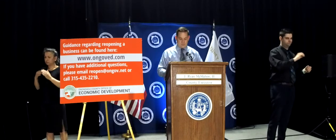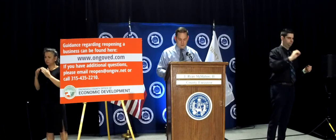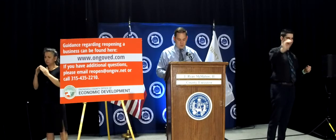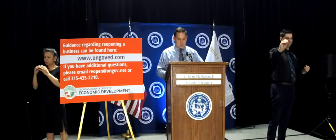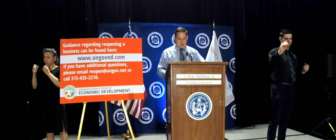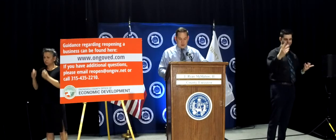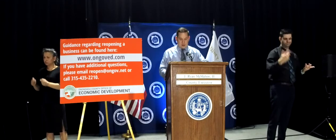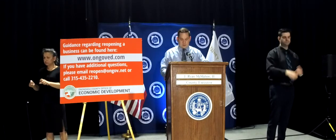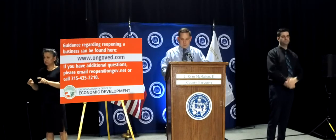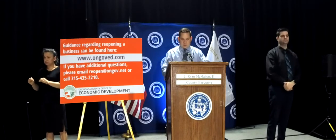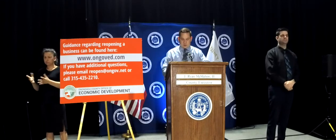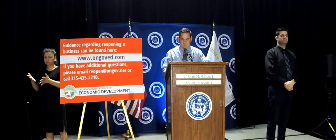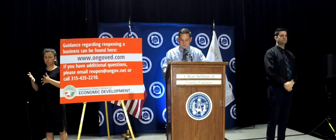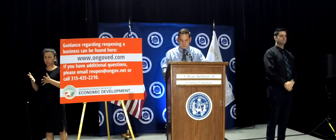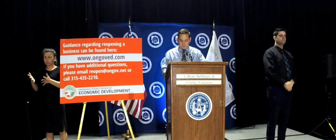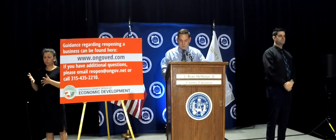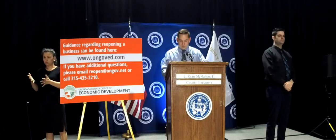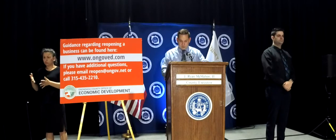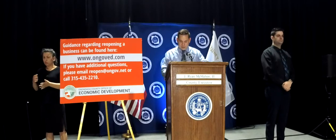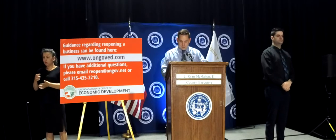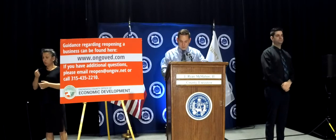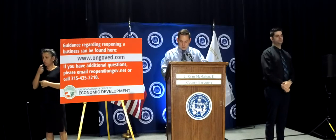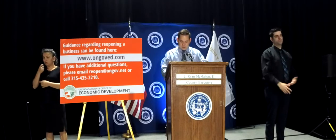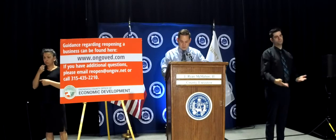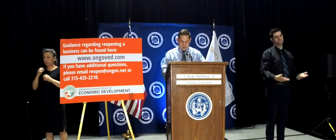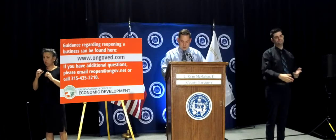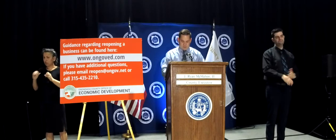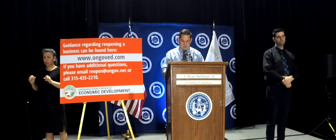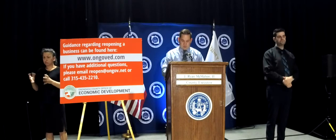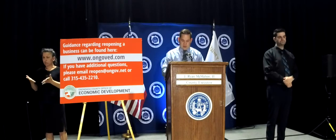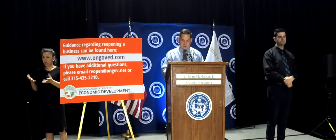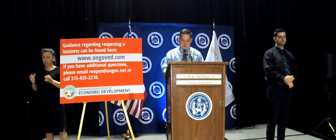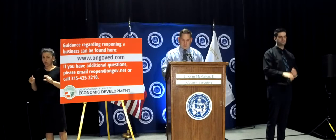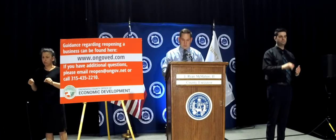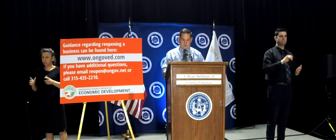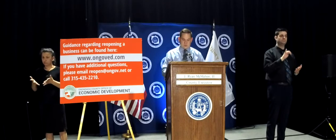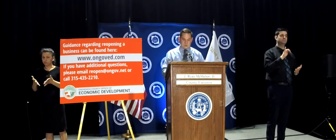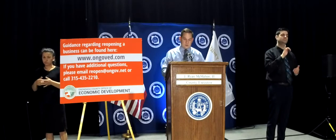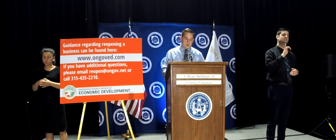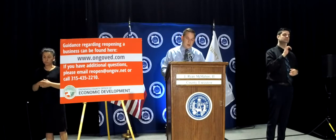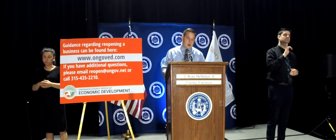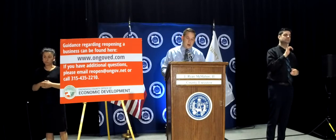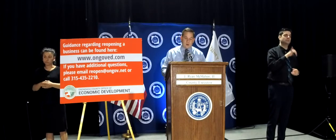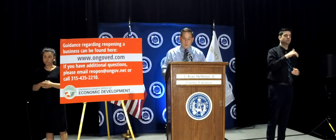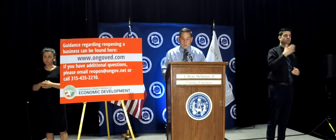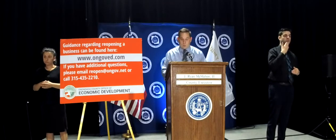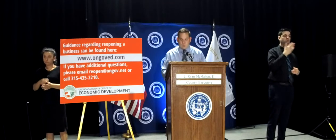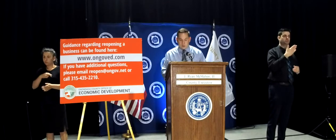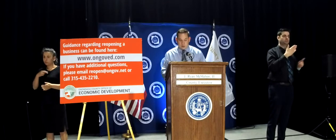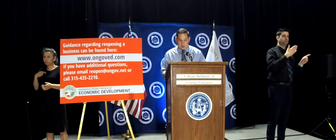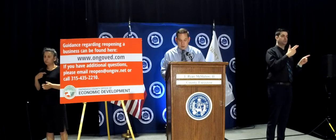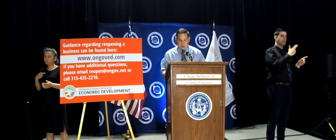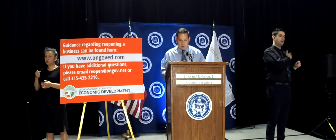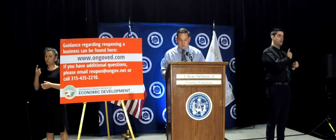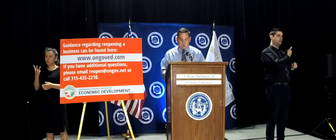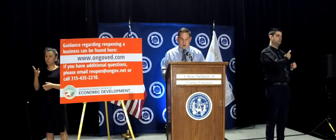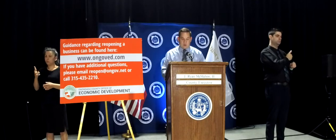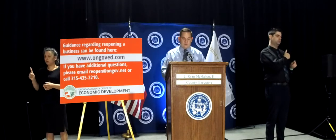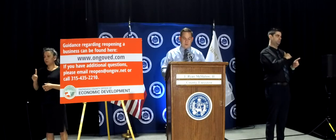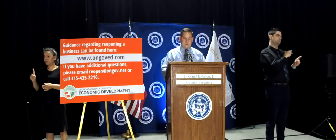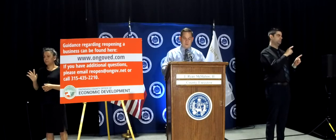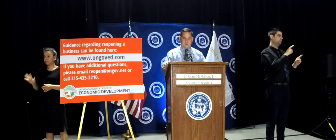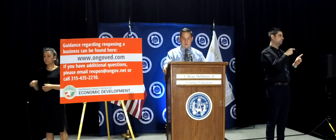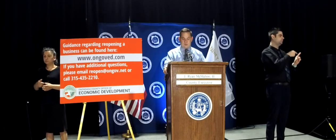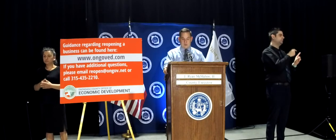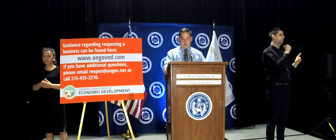there. So that is good from hospital numbers. We now have